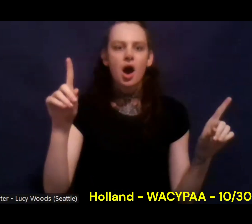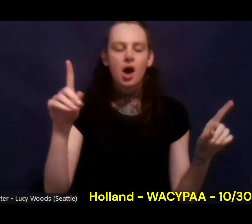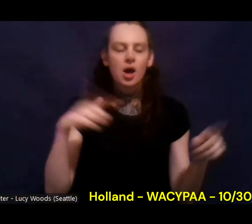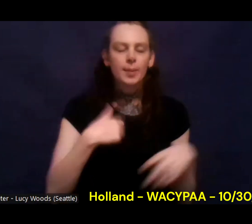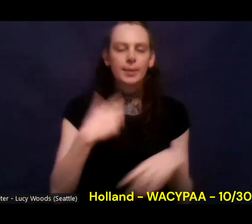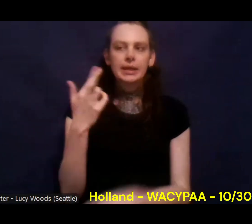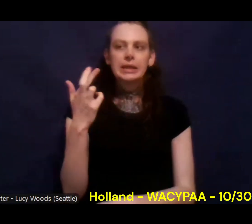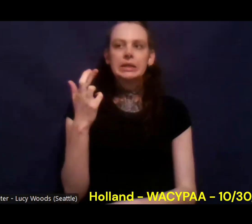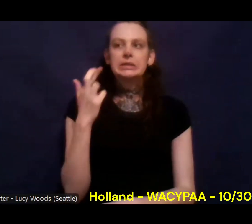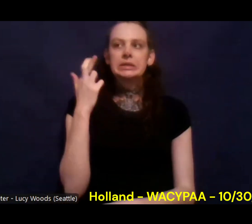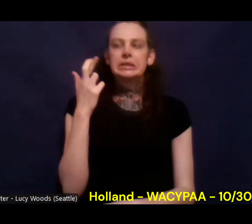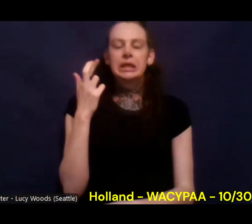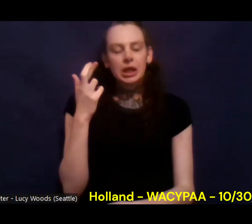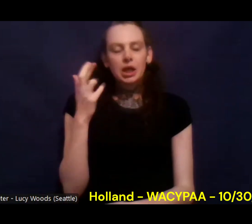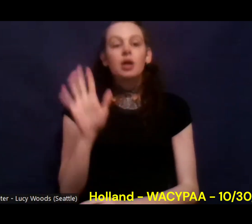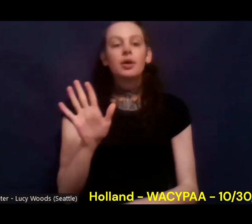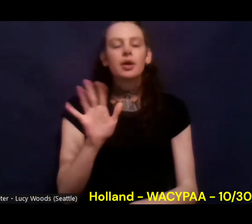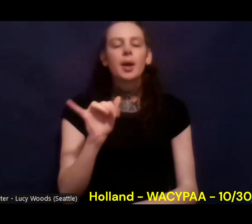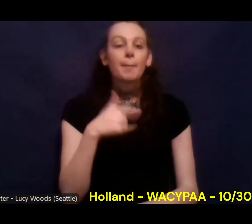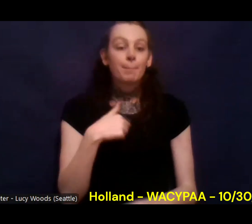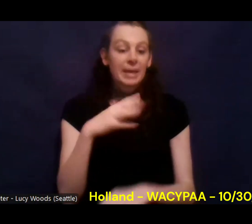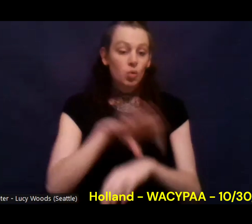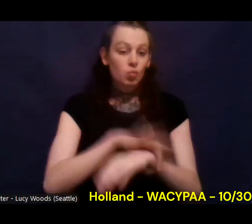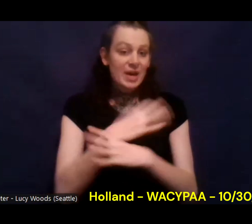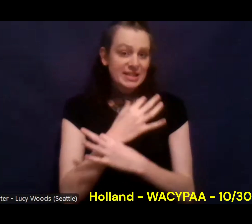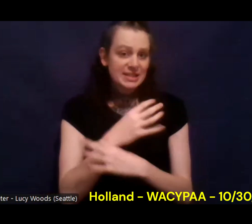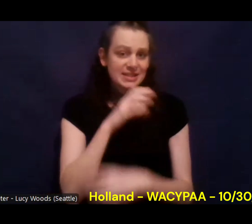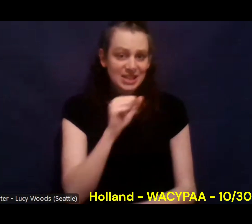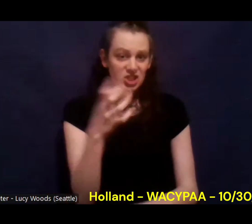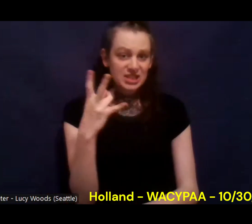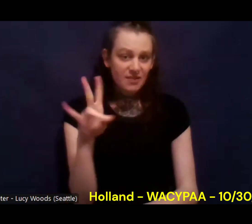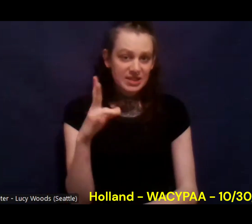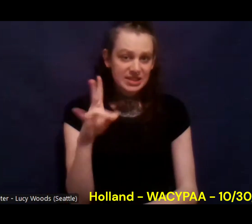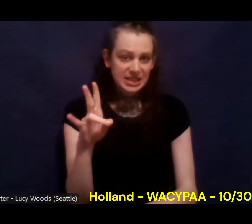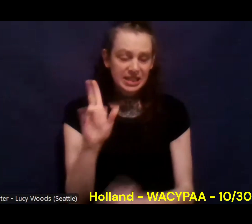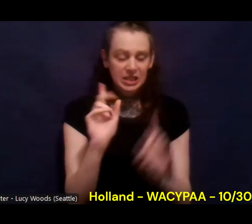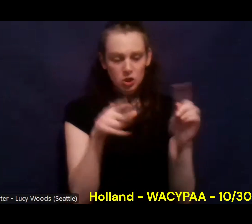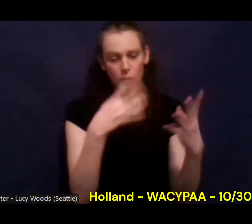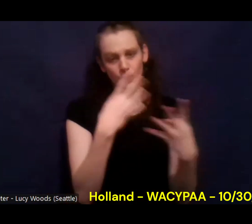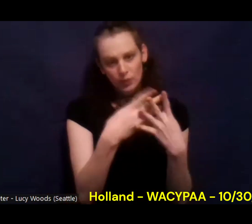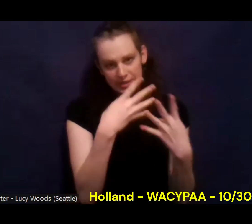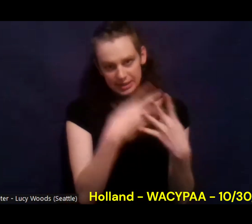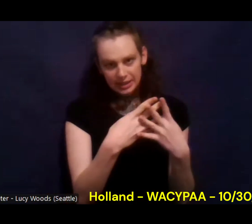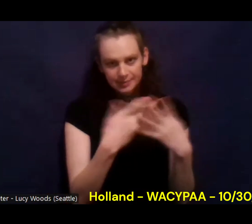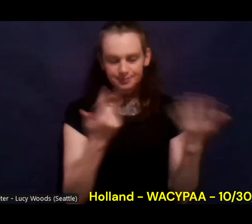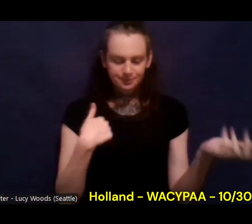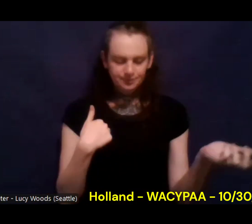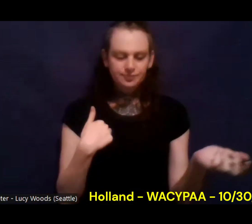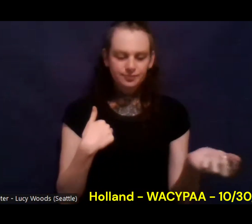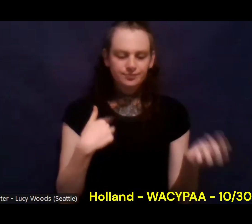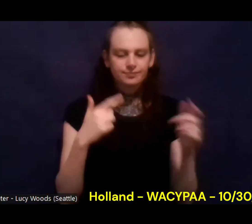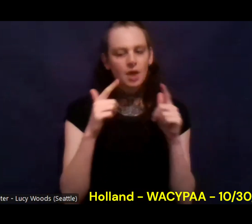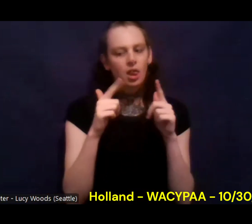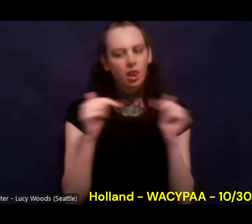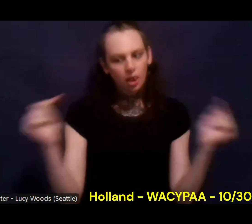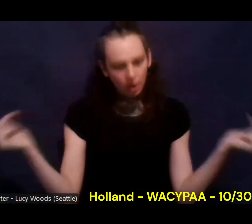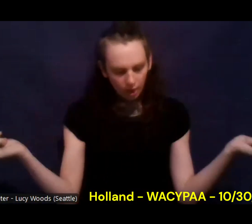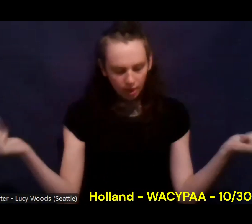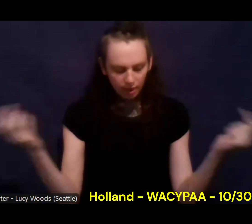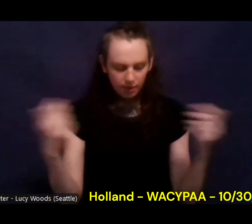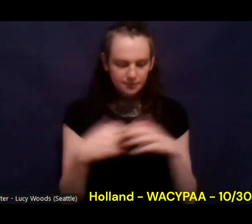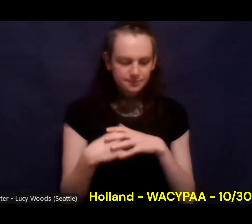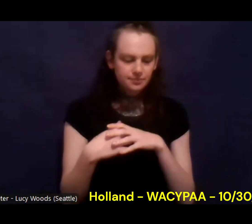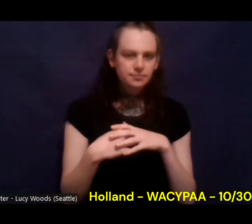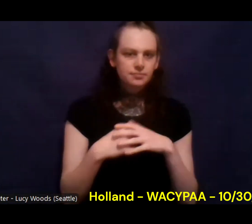point where I was arrested when I was 17 and I like went to prison and yada yada yada. And that's how I